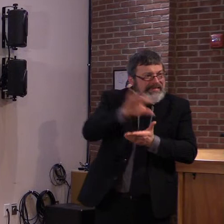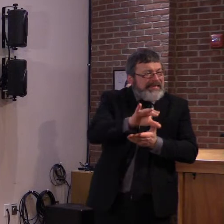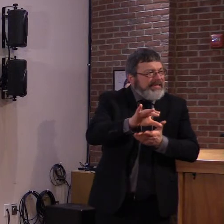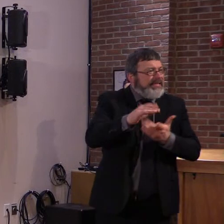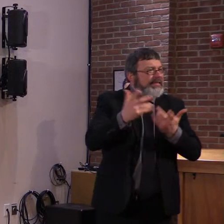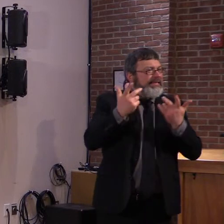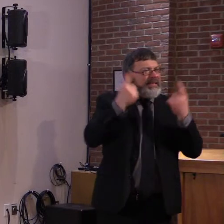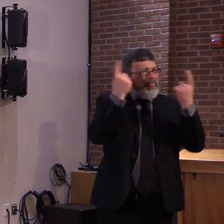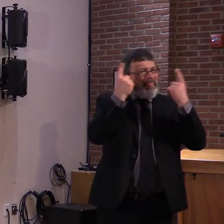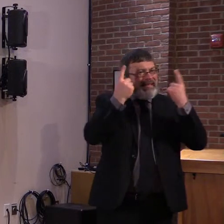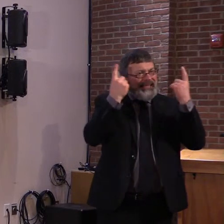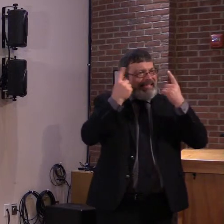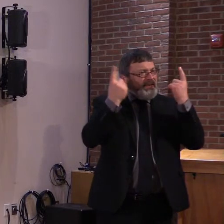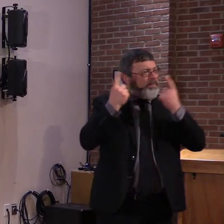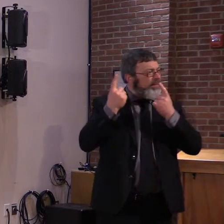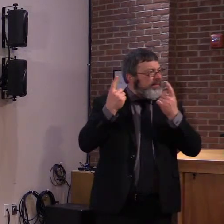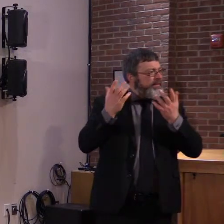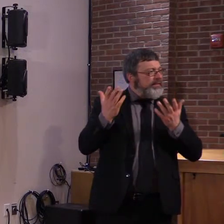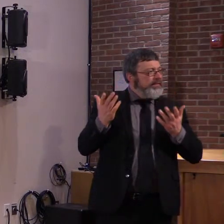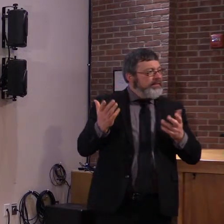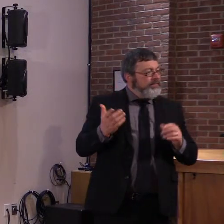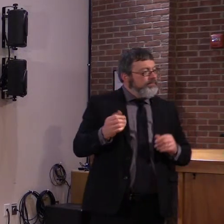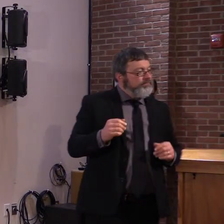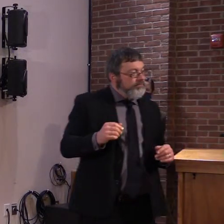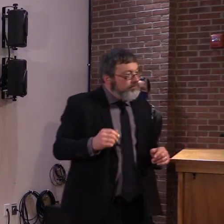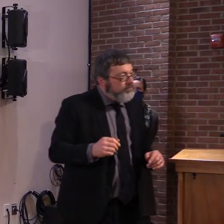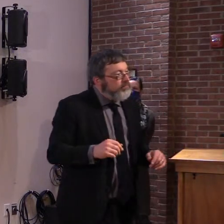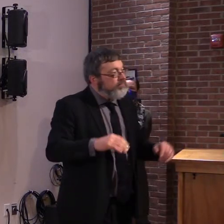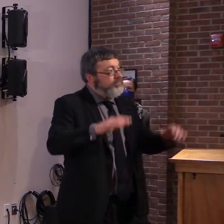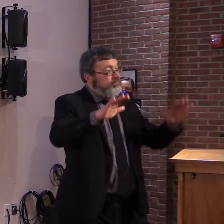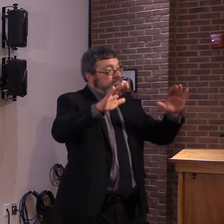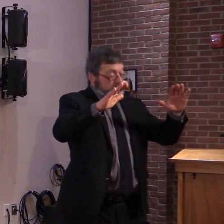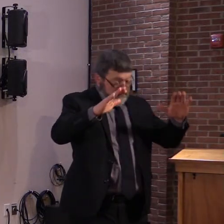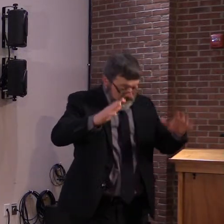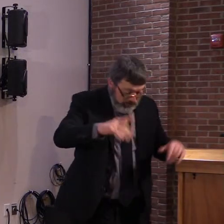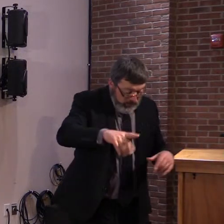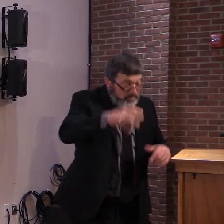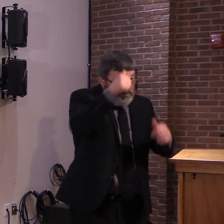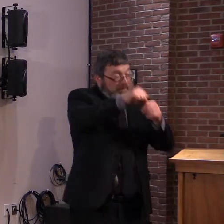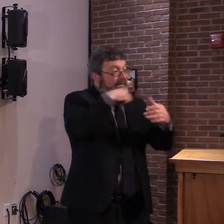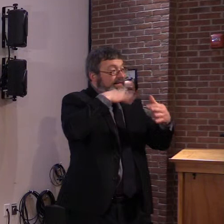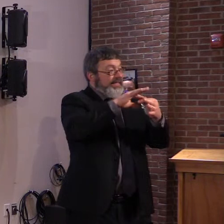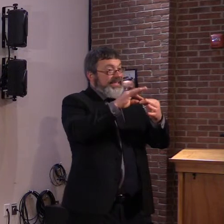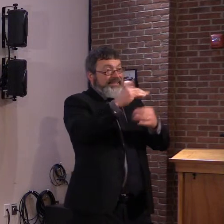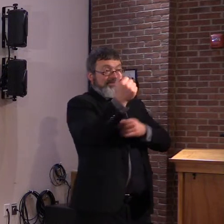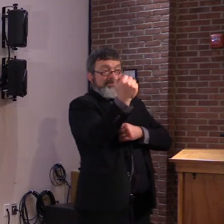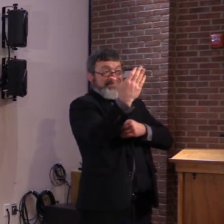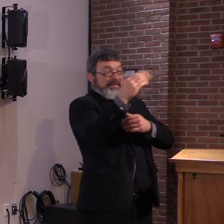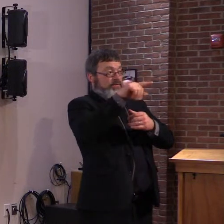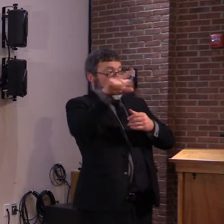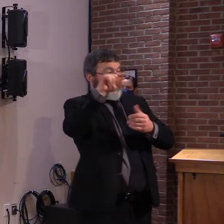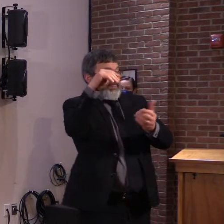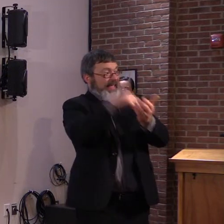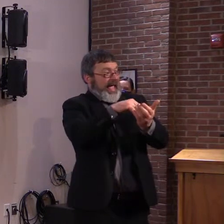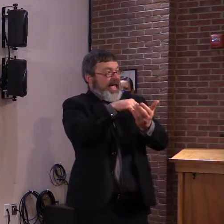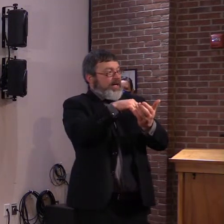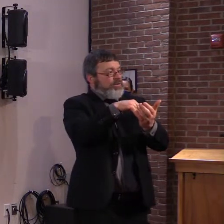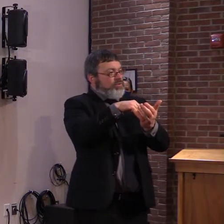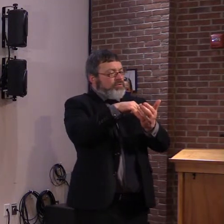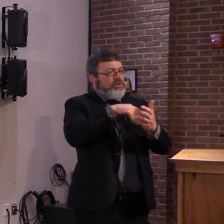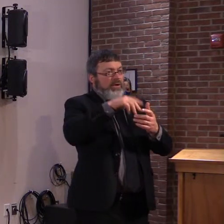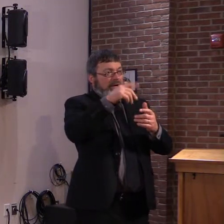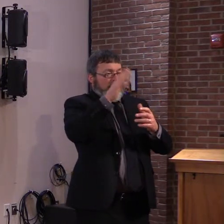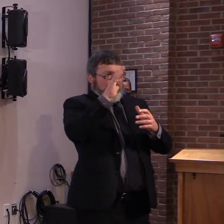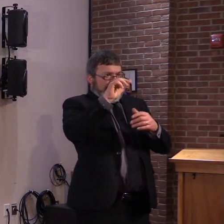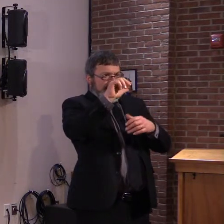it's $10 million a week. We would burn through that in about a week and a half with what's left. That's